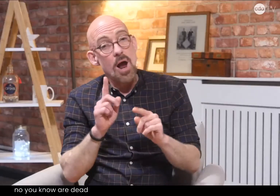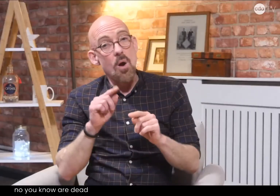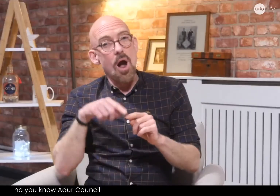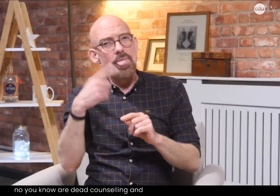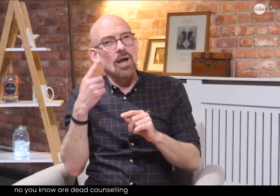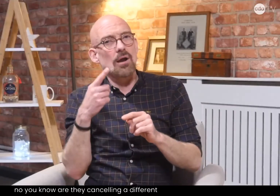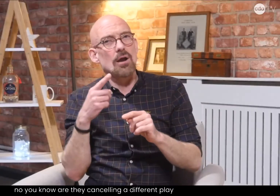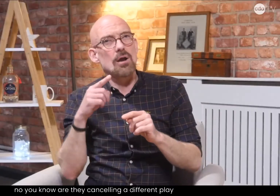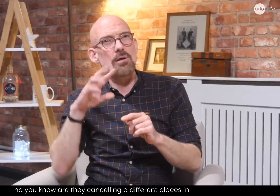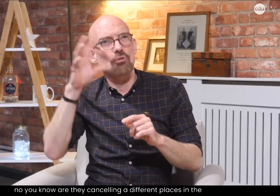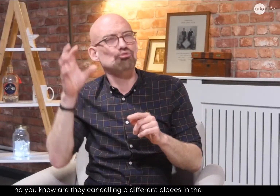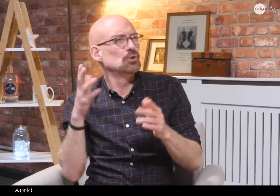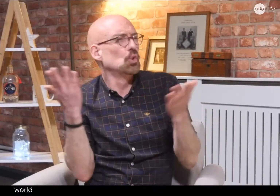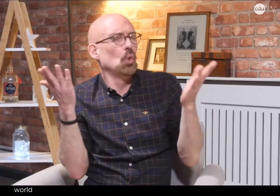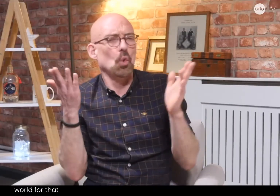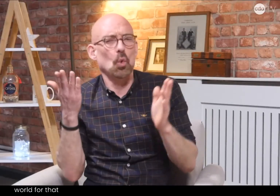that is that provision right there.